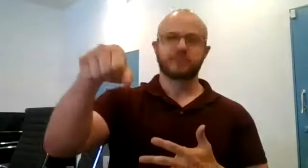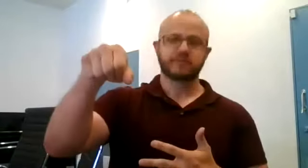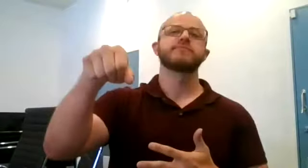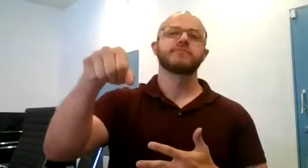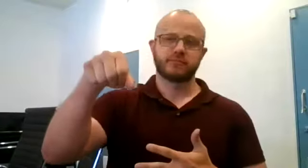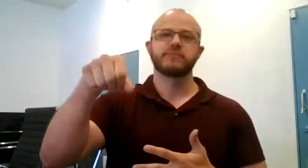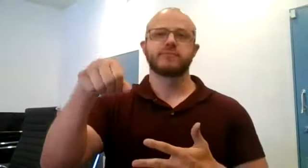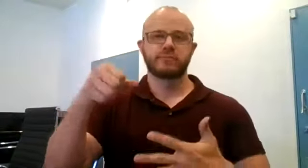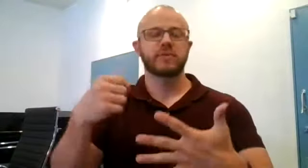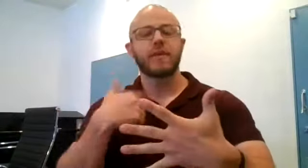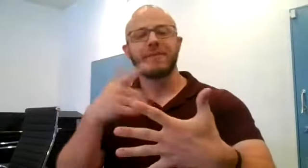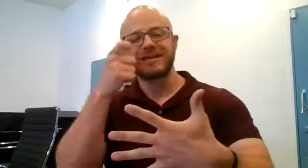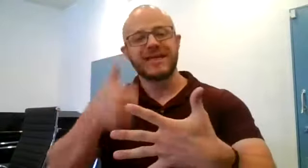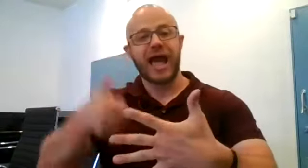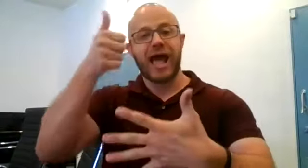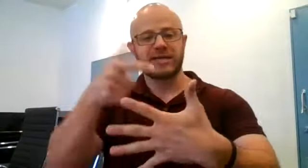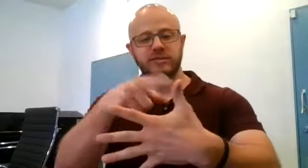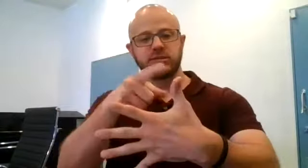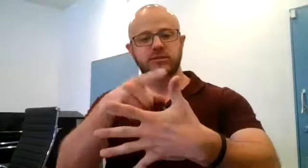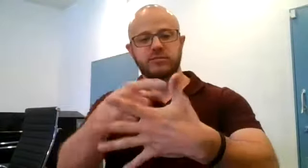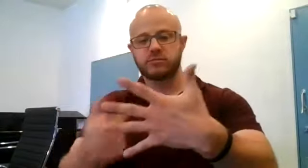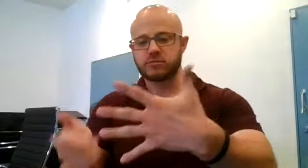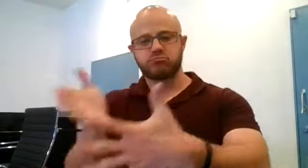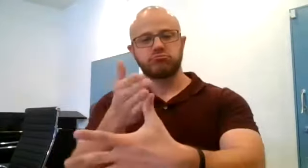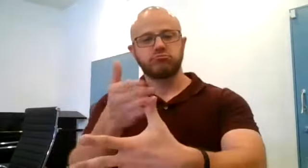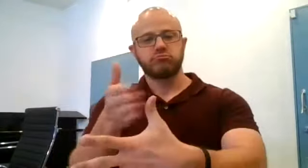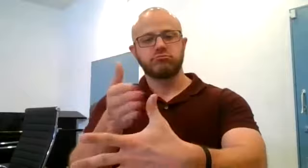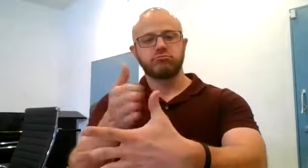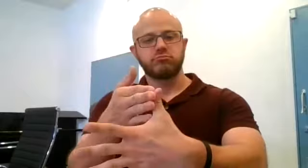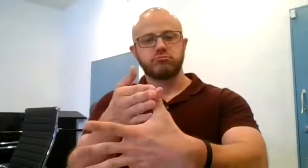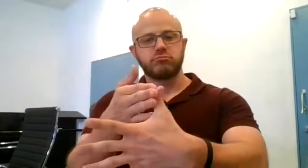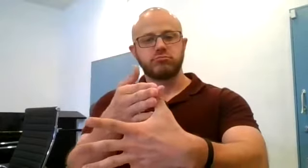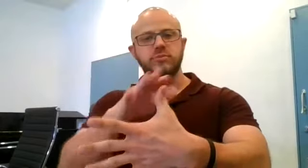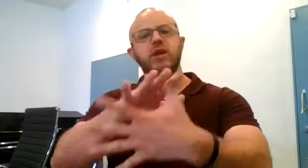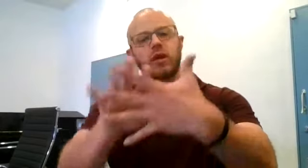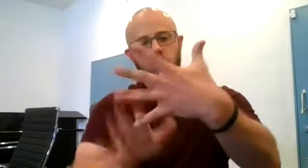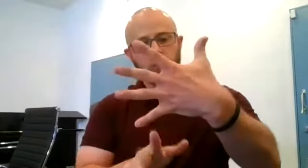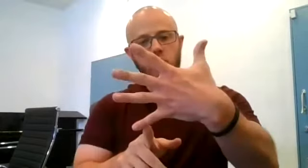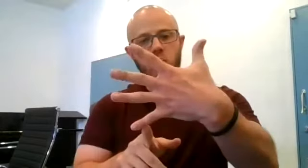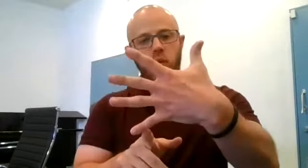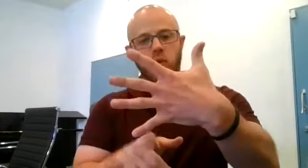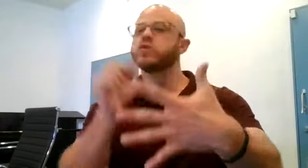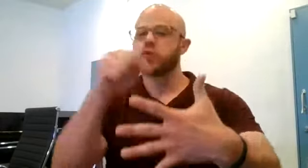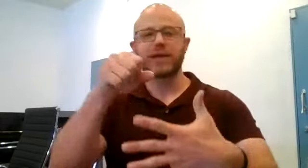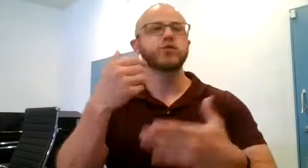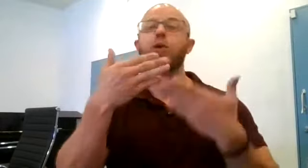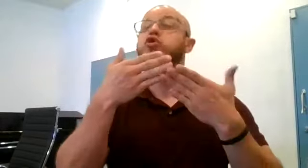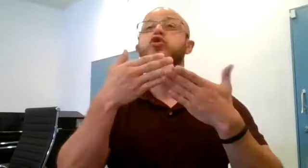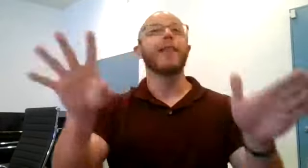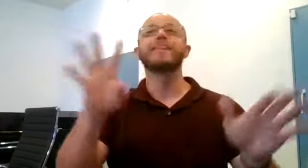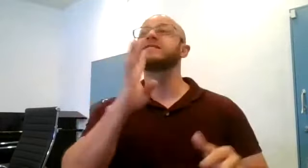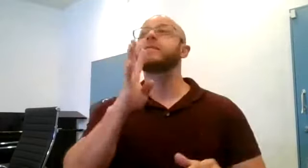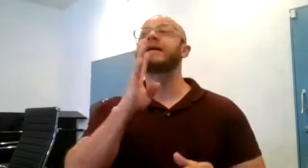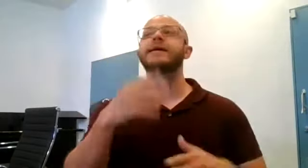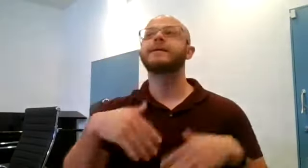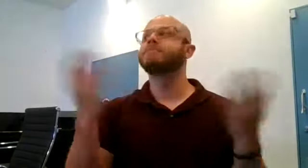highest. Yes, in the terms of the hierarchy. It's the highest on the hand, right? So that's the thumb. That's the oldest child. And then you go downward.